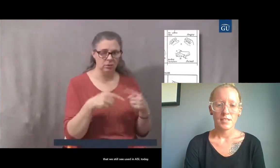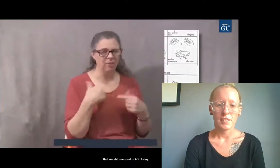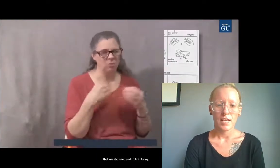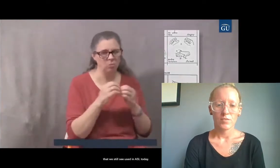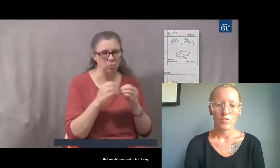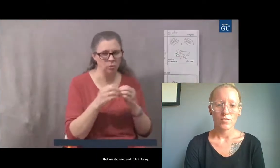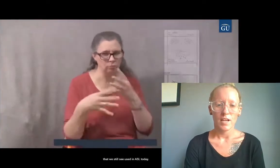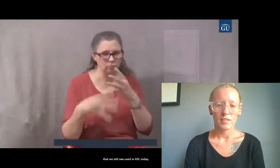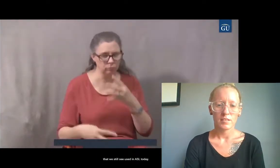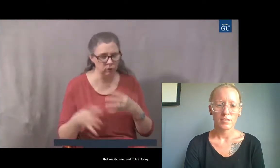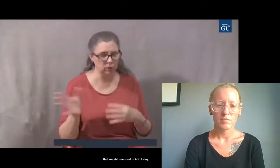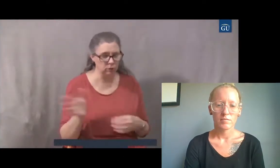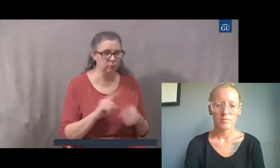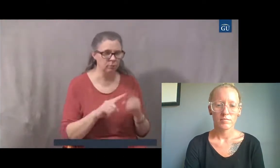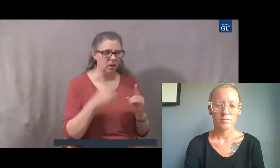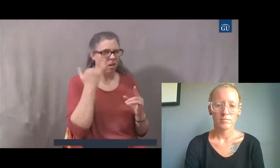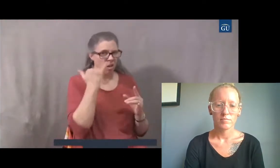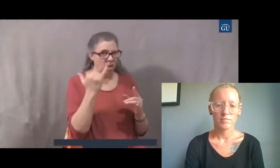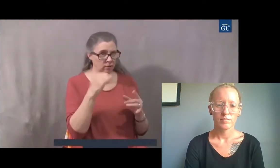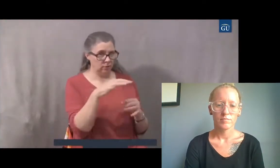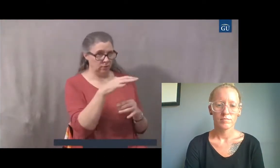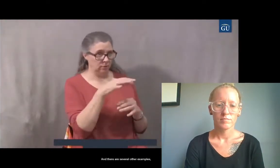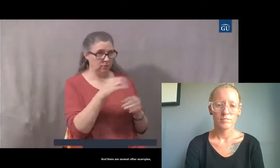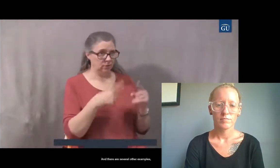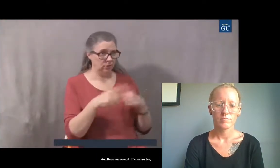This is the sign for arrest.